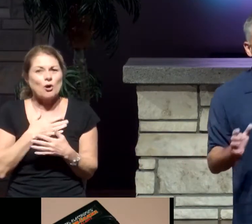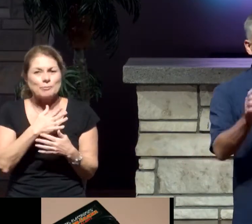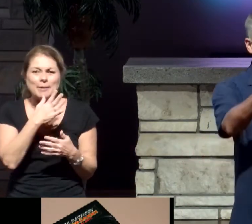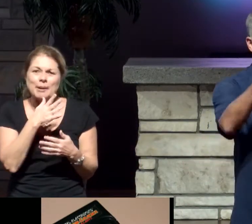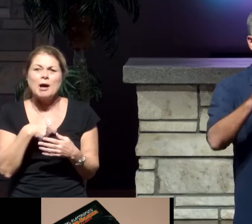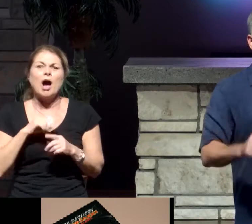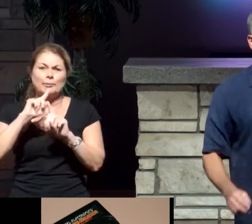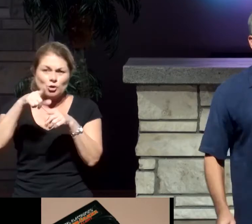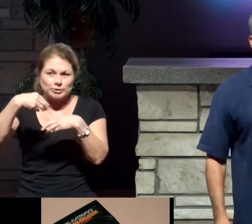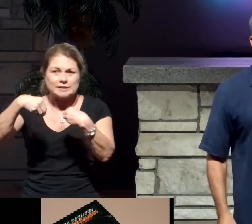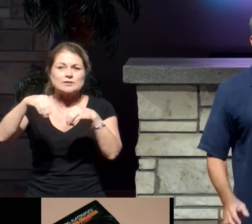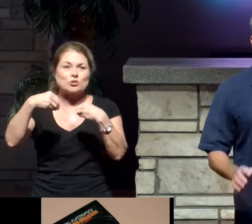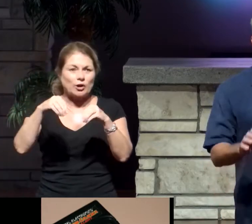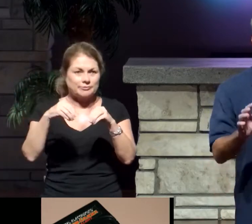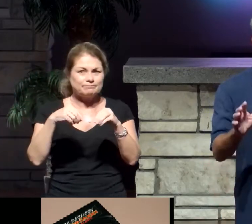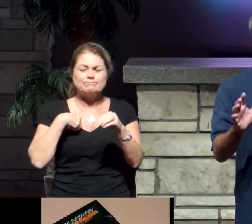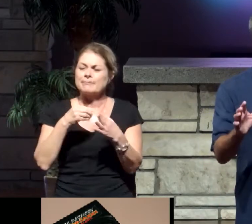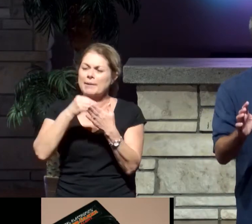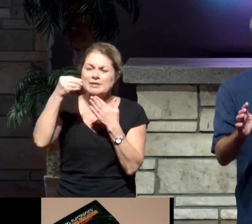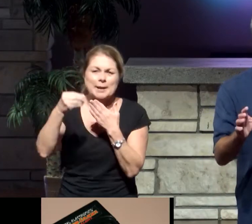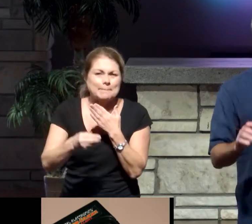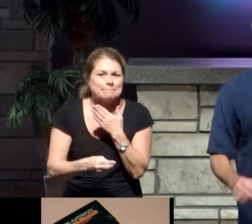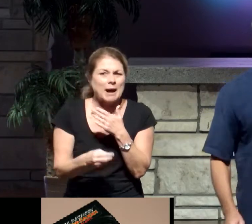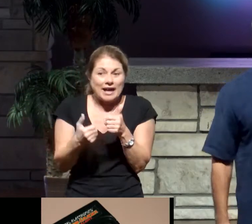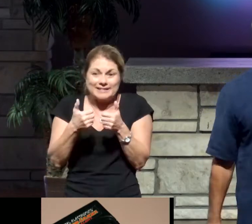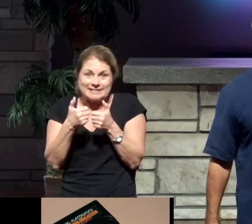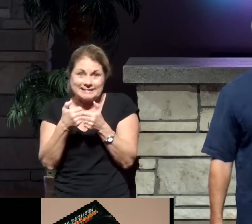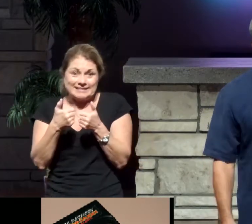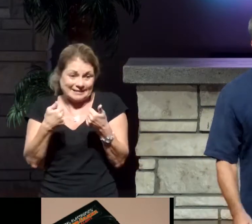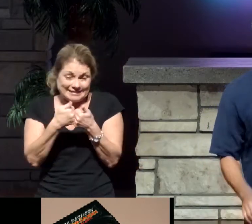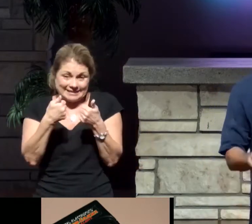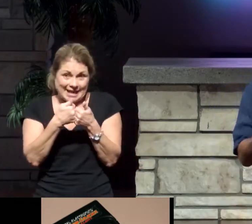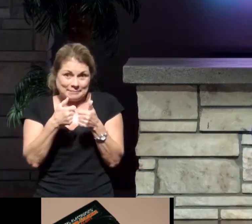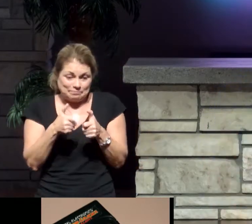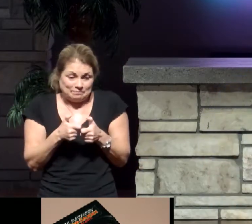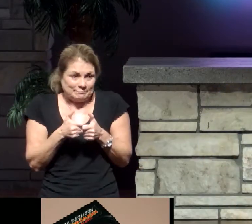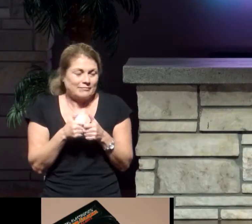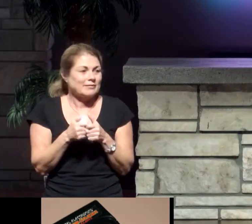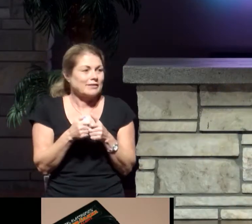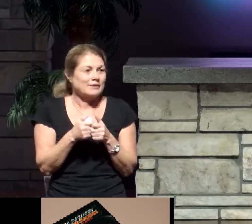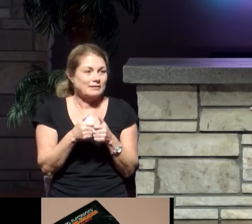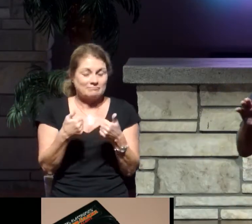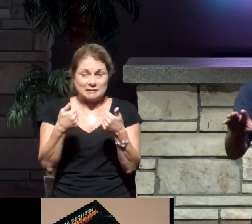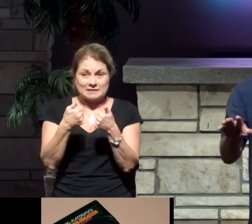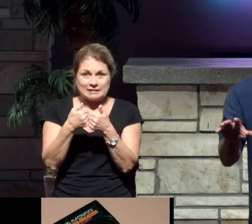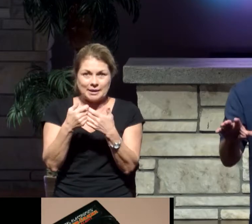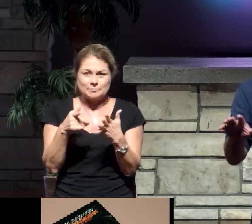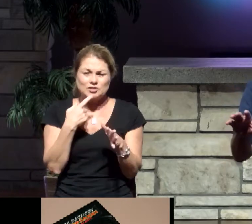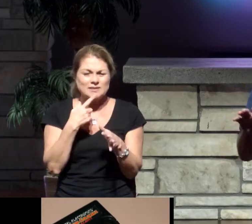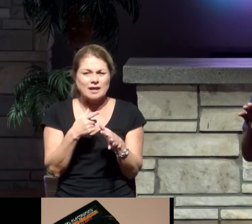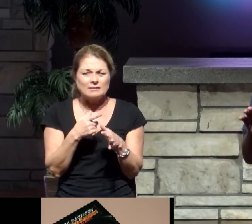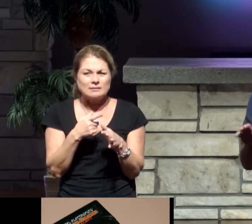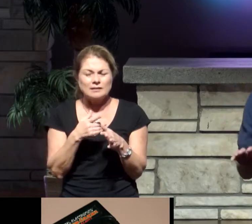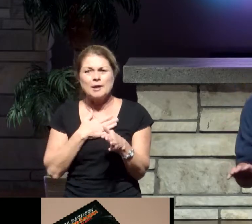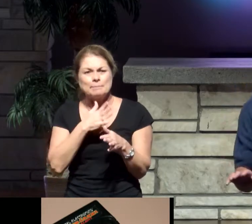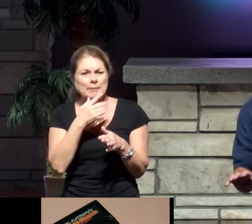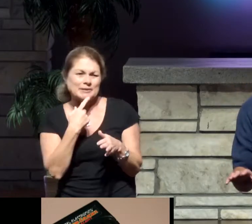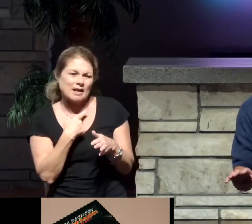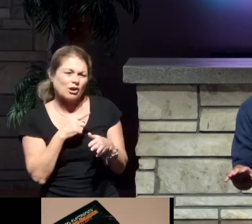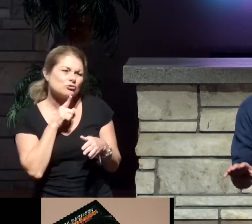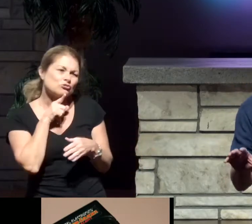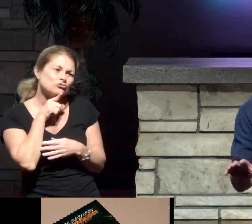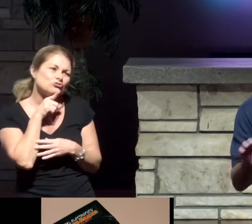I'm going up to the store, and I'm going to buy this Battlestar Galactica game. And she simply said to me, Paul, are you